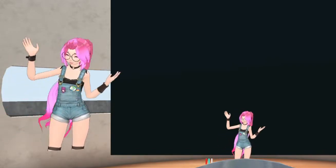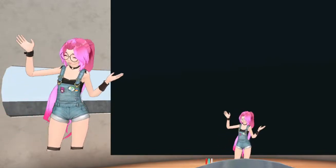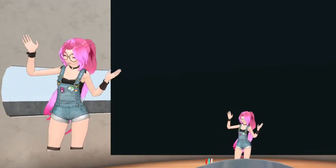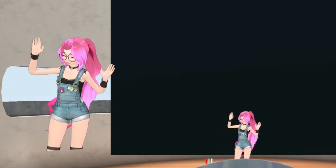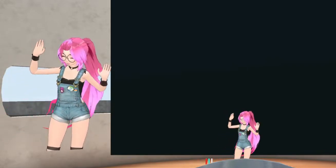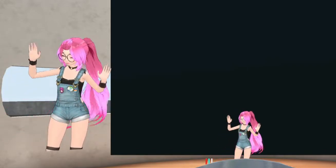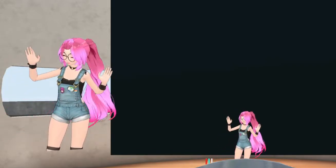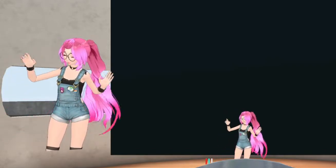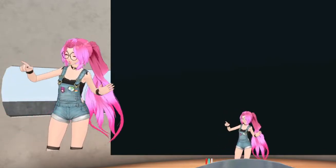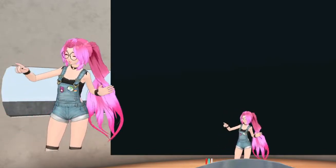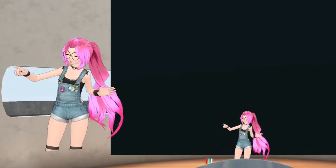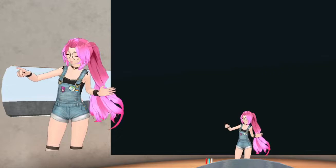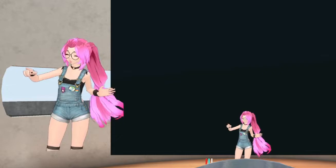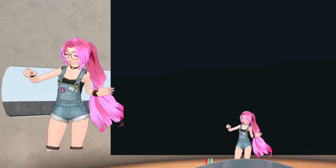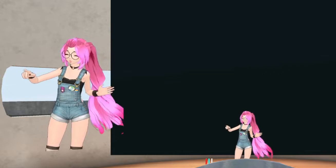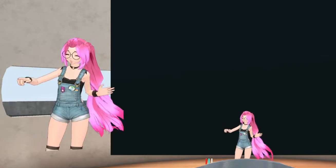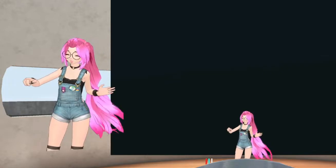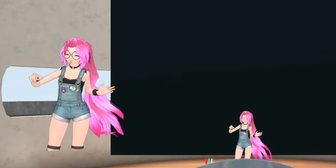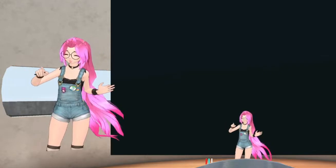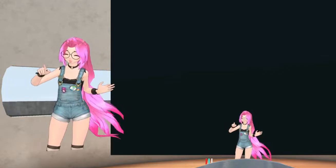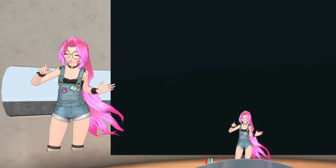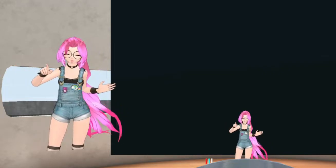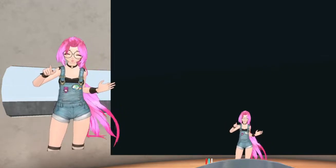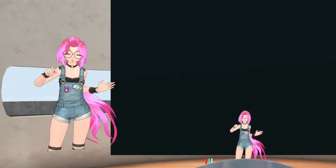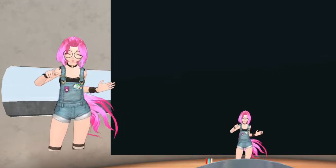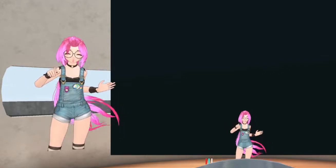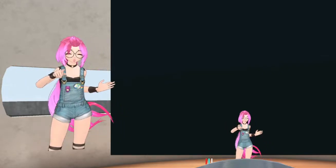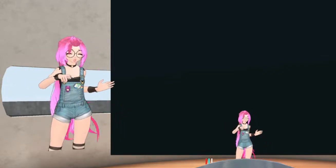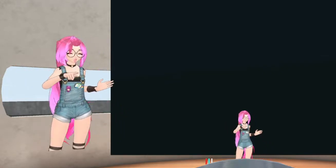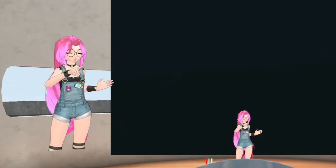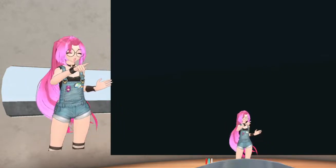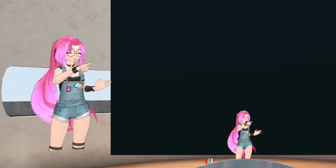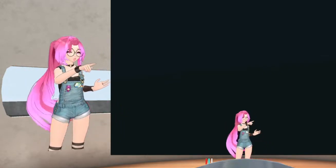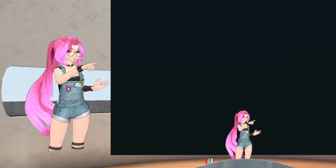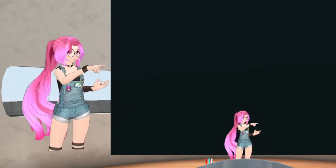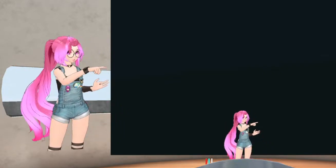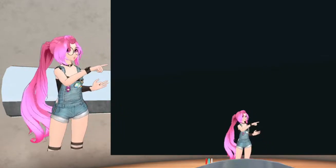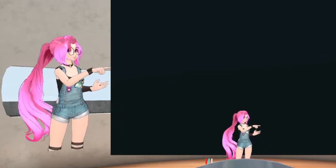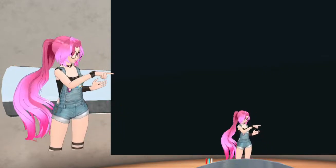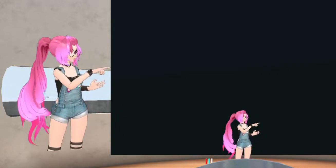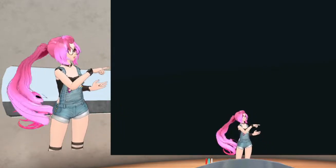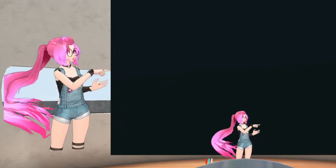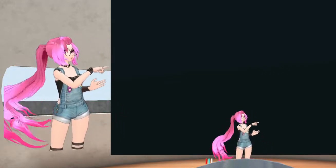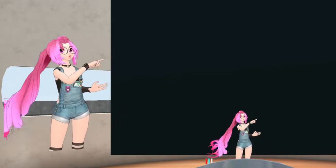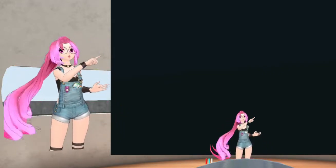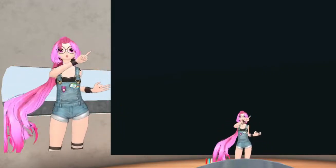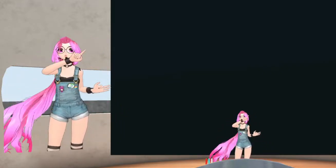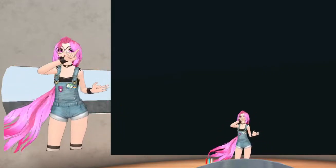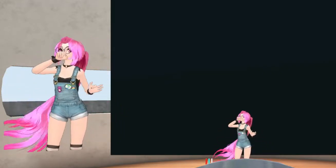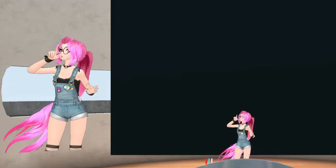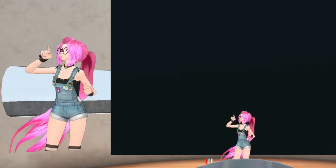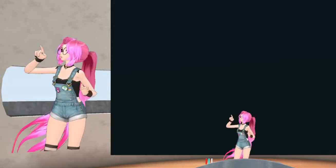like you're new here, oh my gosh, awesome. So we have 1, 2, 3, 4, 5, 6, 7, 8, 9,